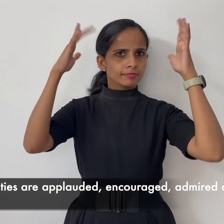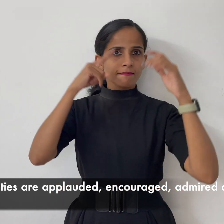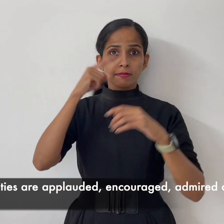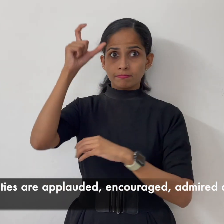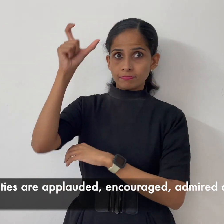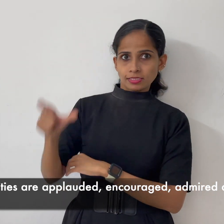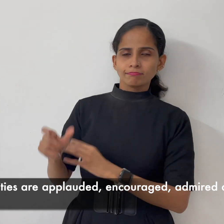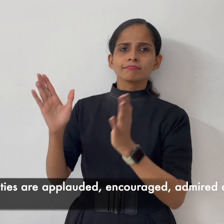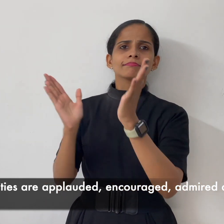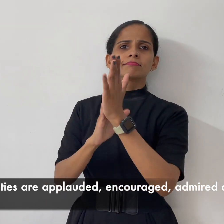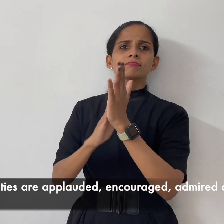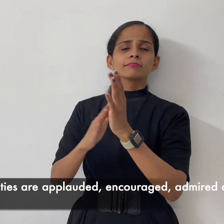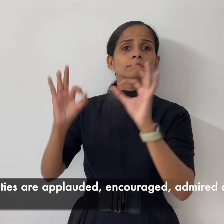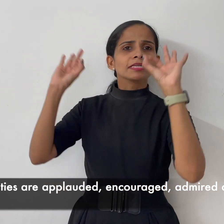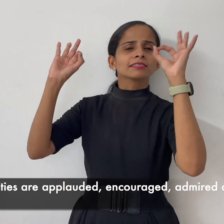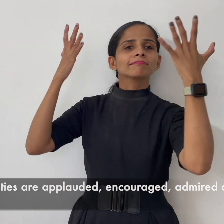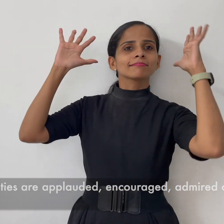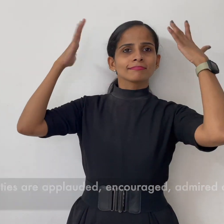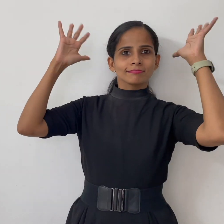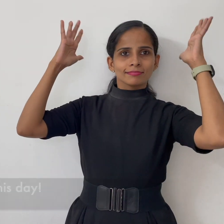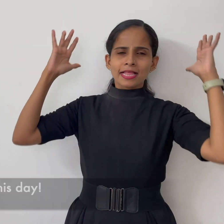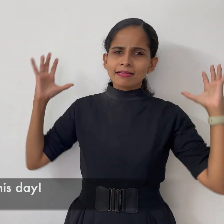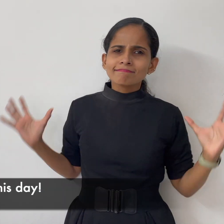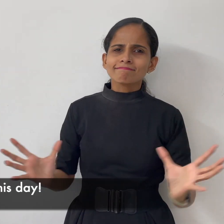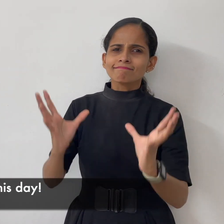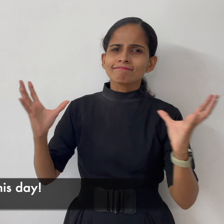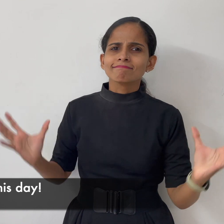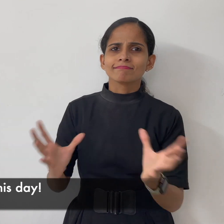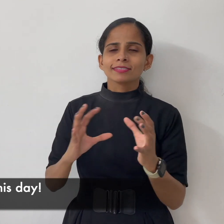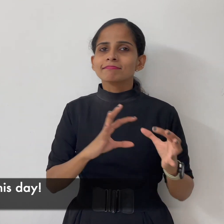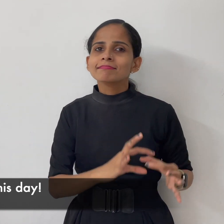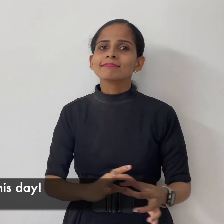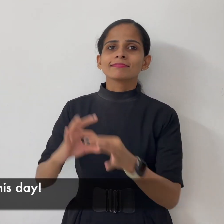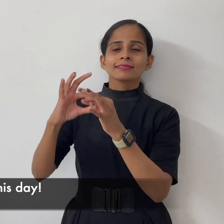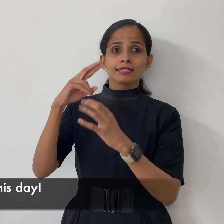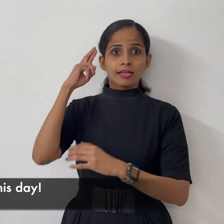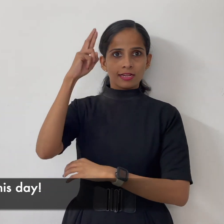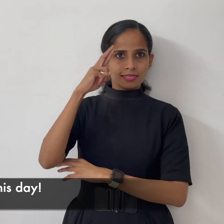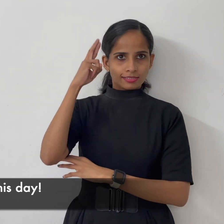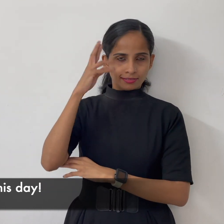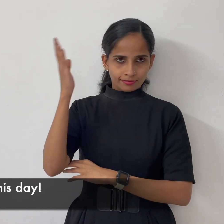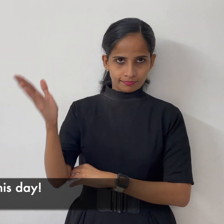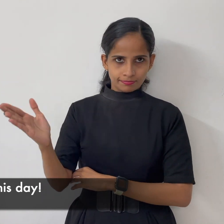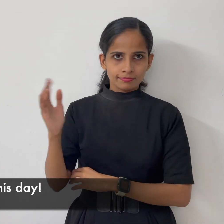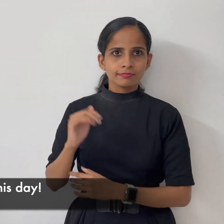applauded, encouraged, admired, and celebrated on this day.